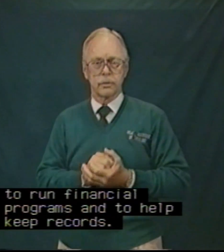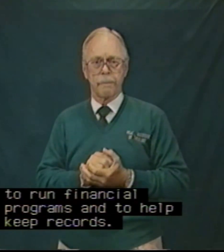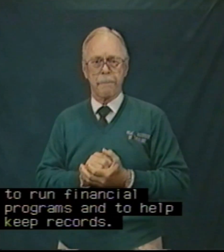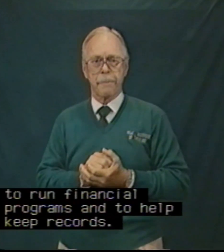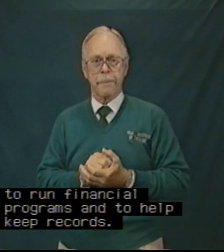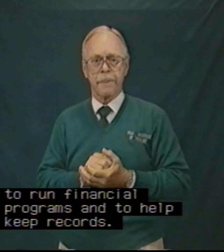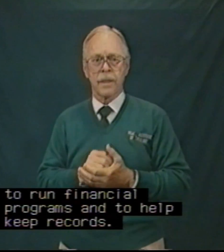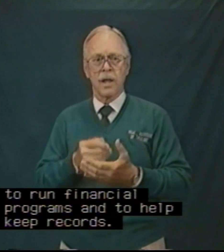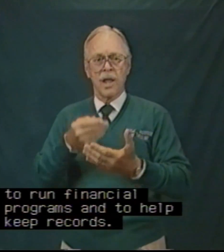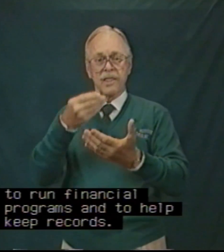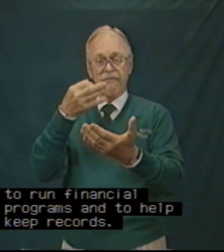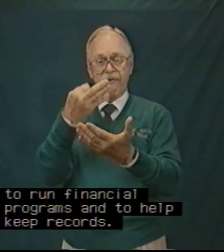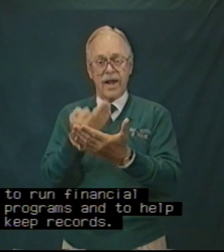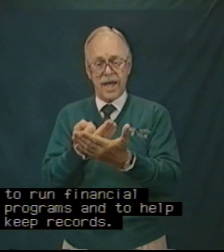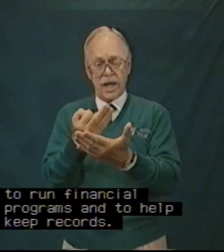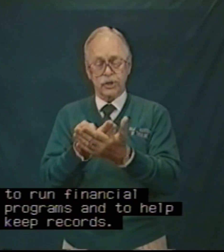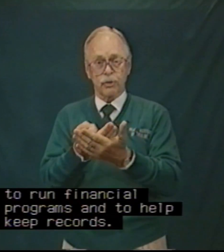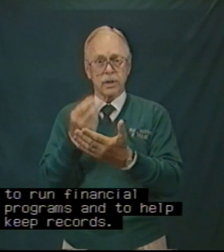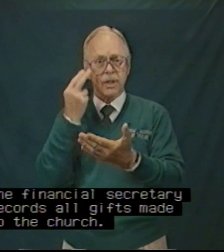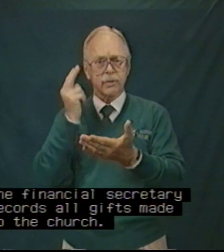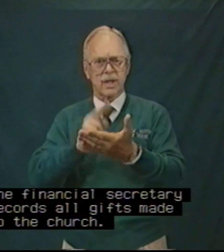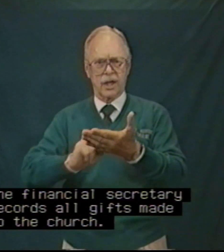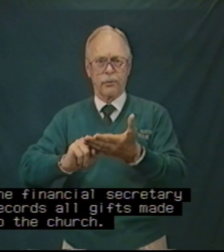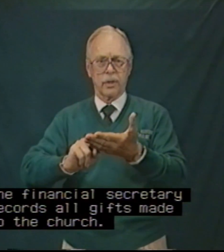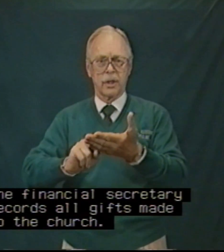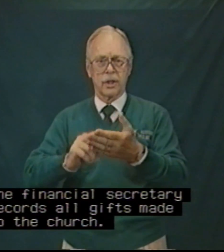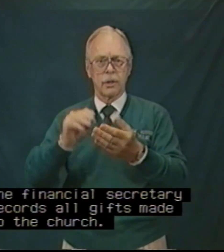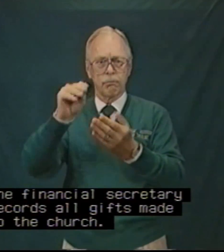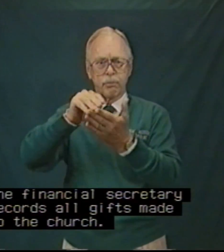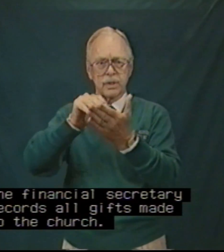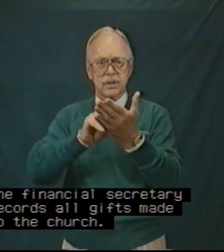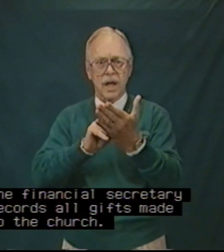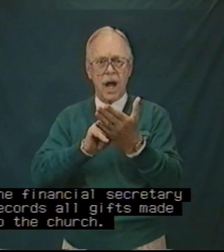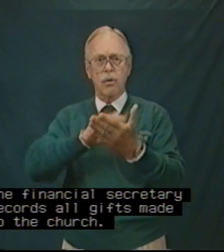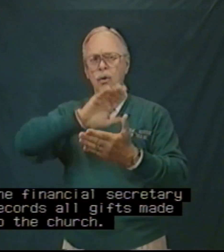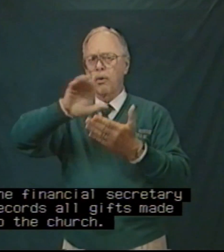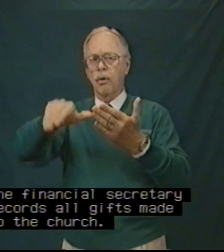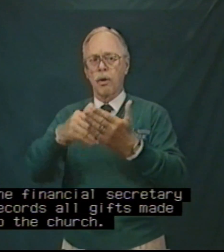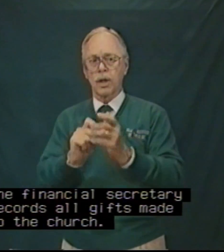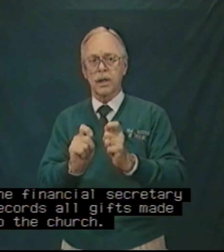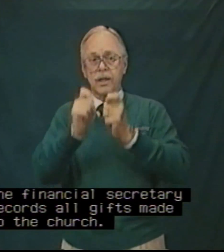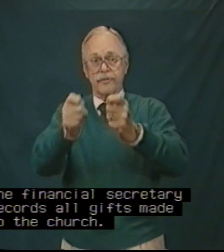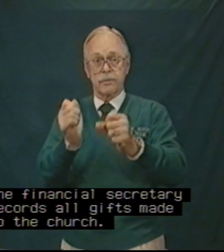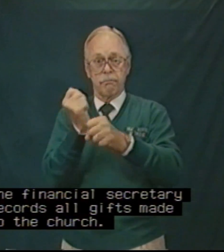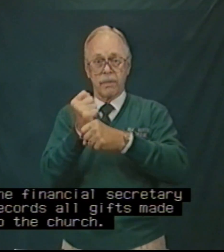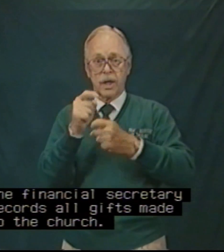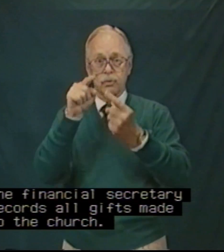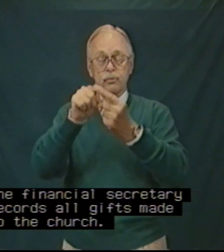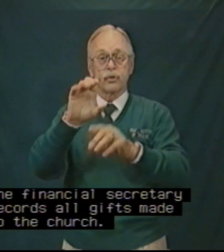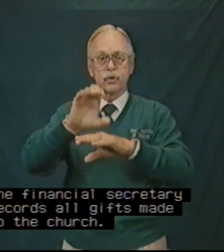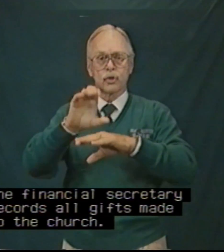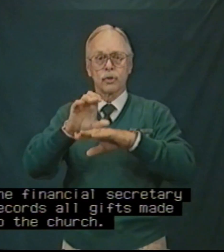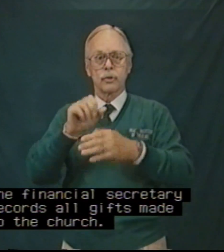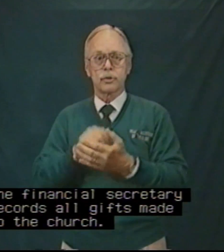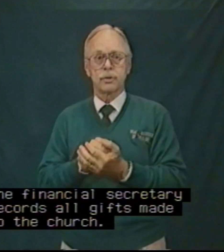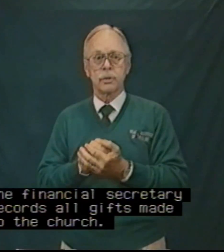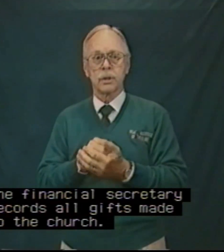made to the Church. He recruits people as counters who record the offerings made at each worship